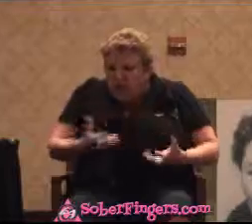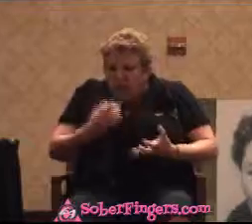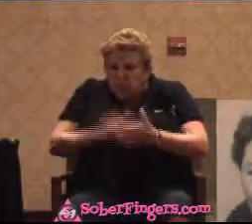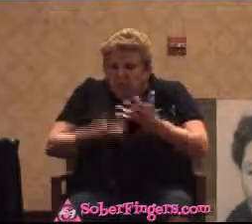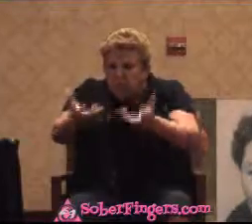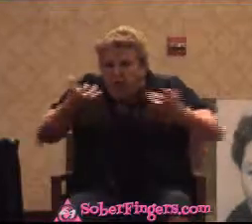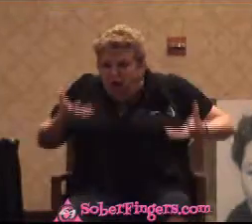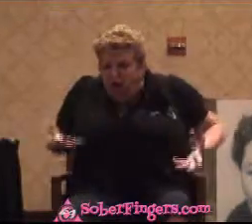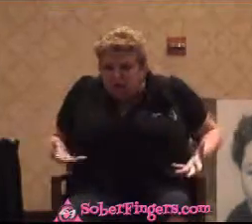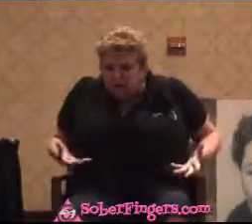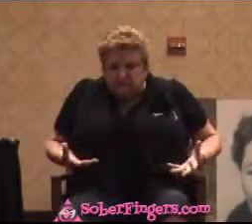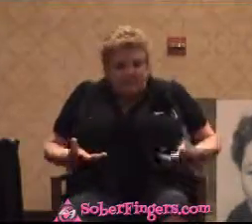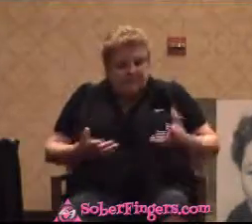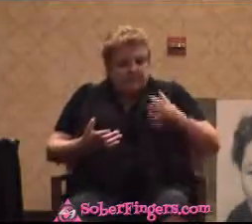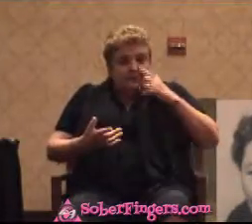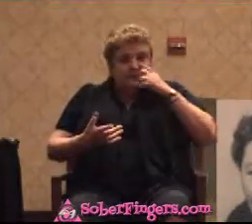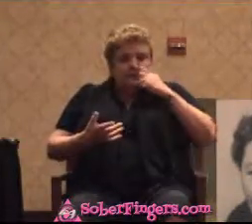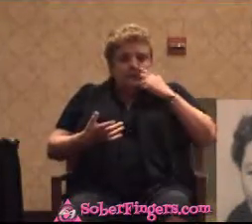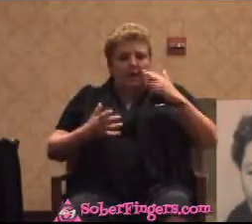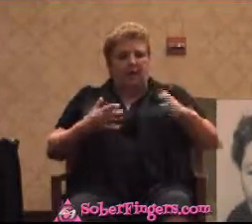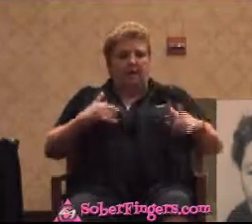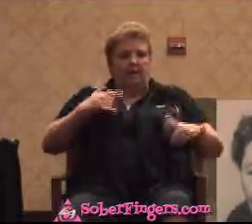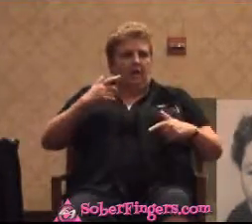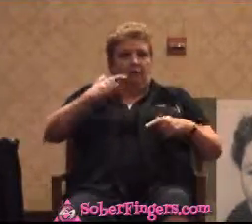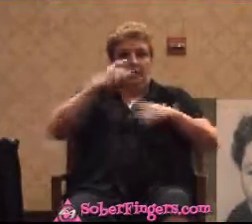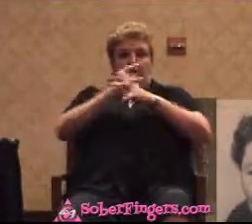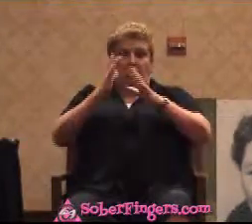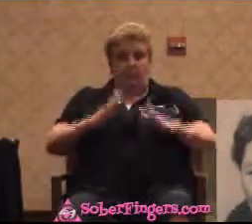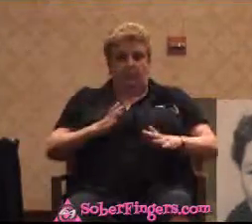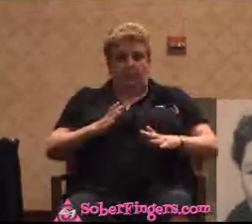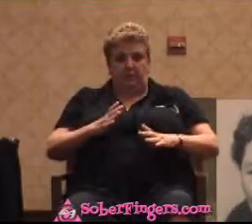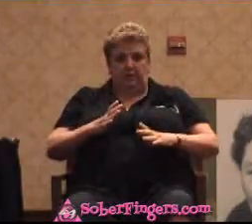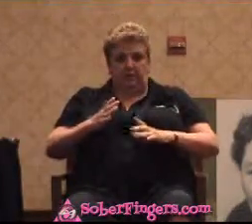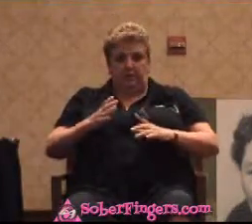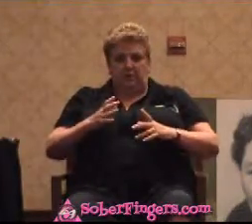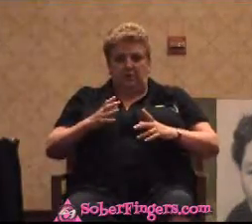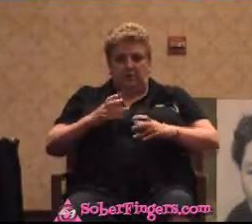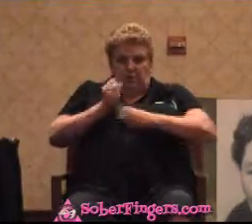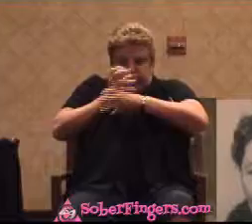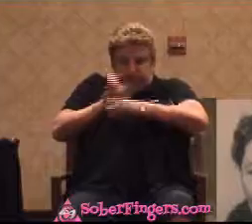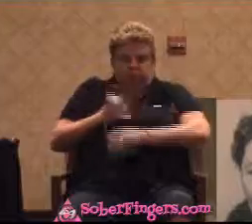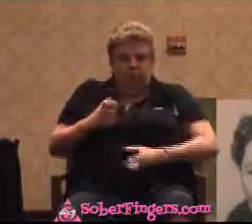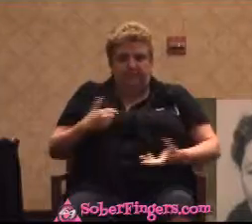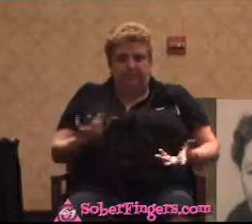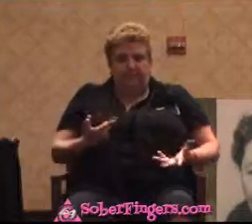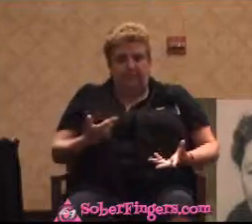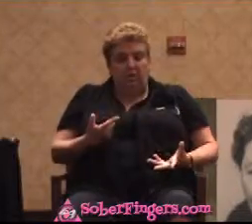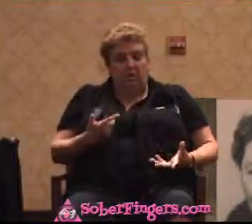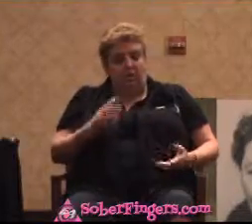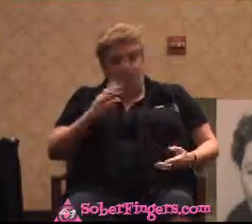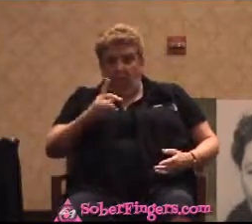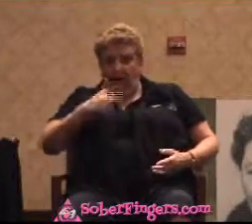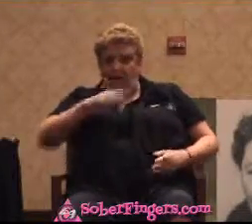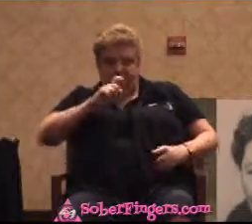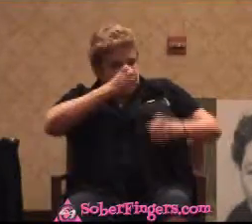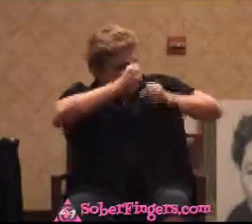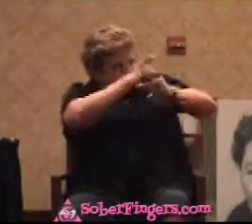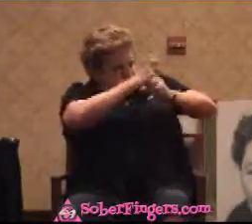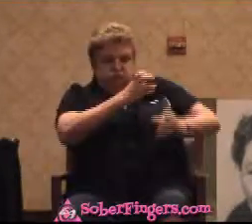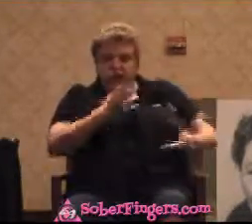want? And I'm an alcoholic. You attack me, by all means, it's time for me to attack you back. And so I